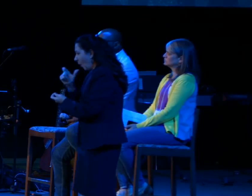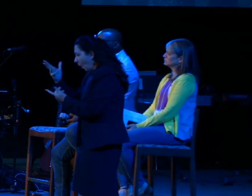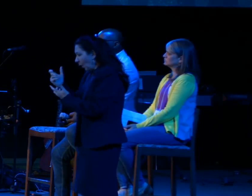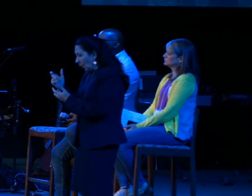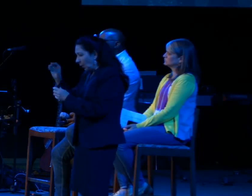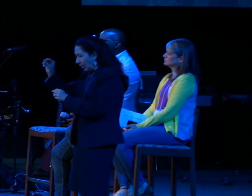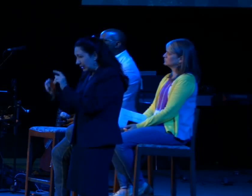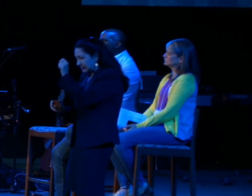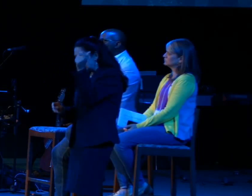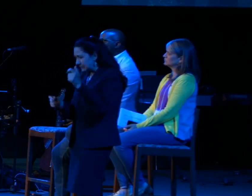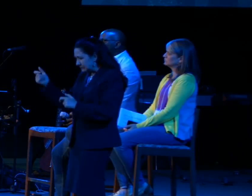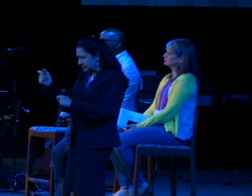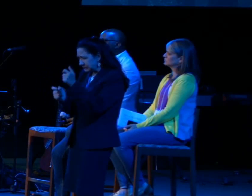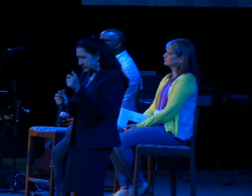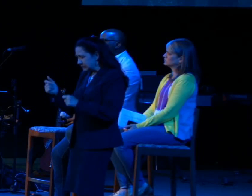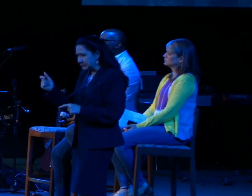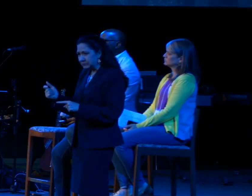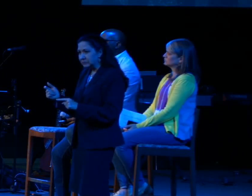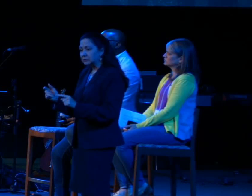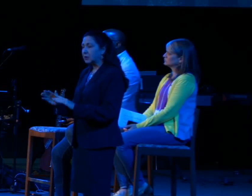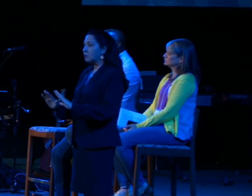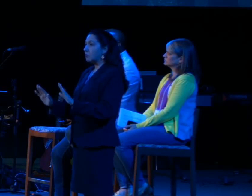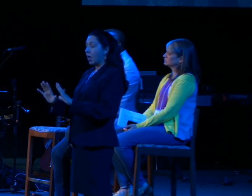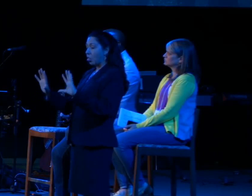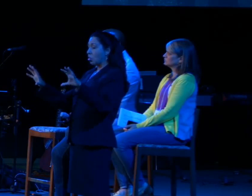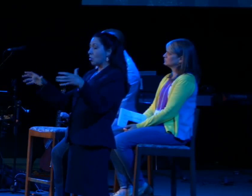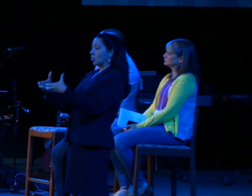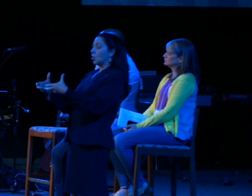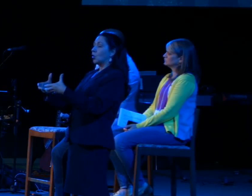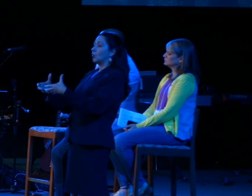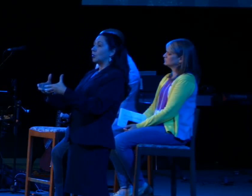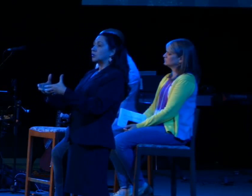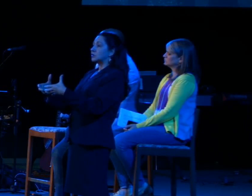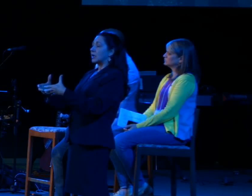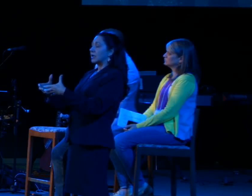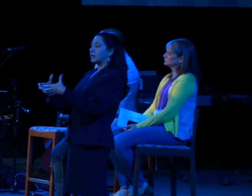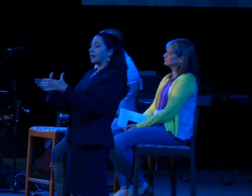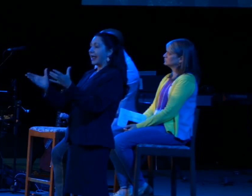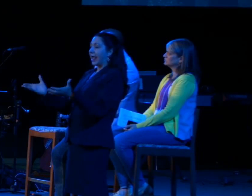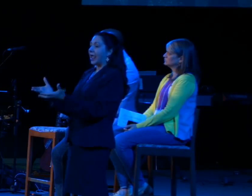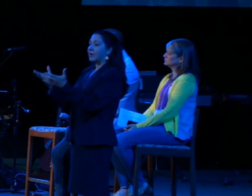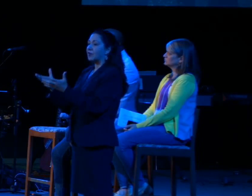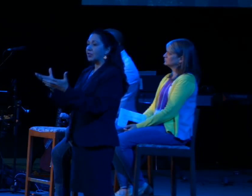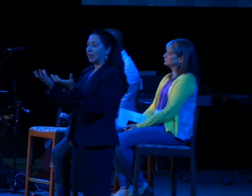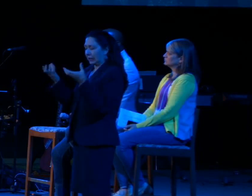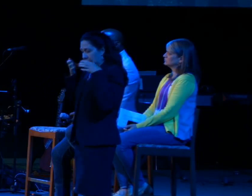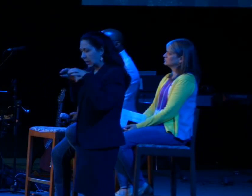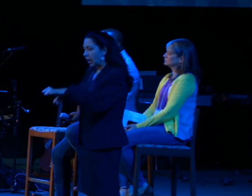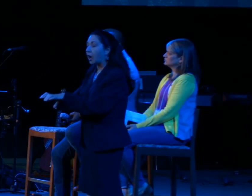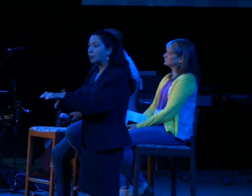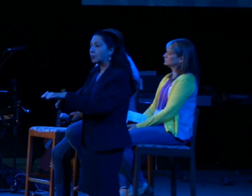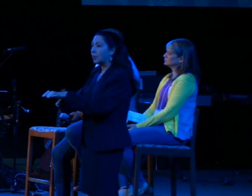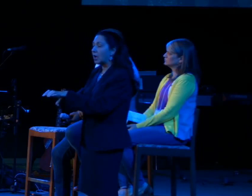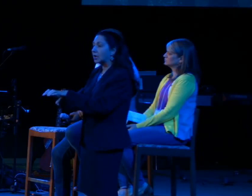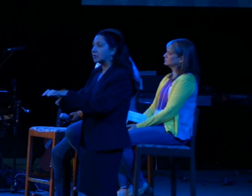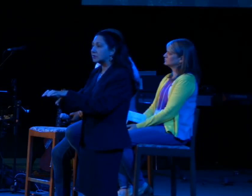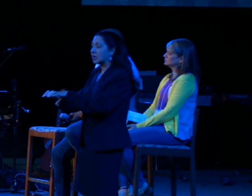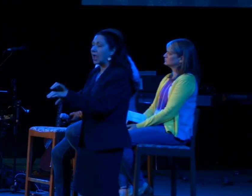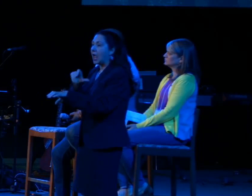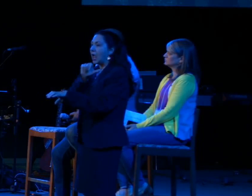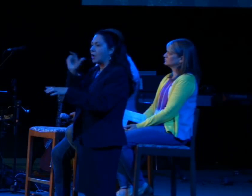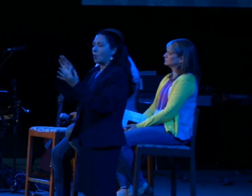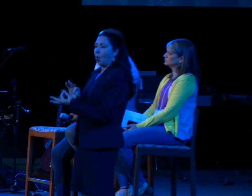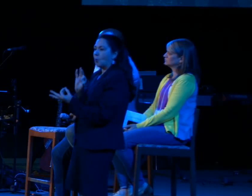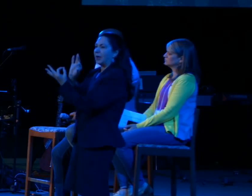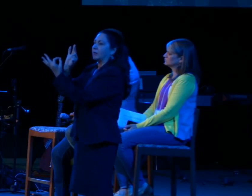this piece out, who wants this piece out. But the group kind of said, this whole thing's a compromise. We won't get it perfect